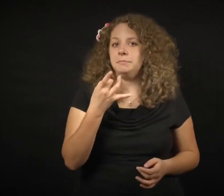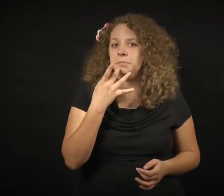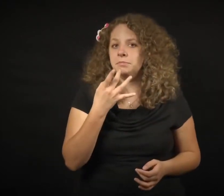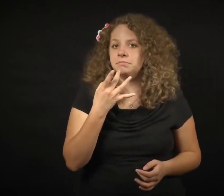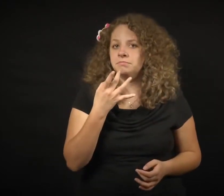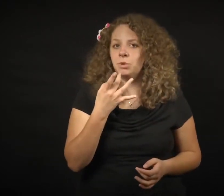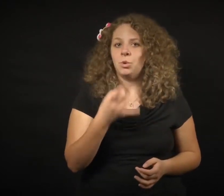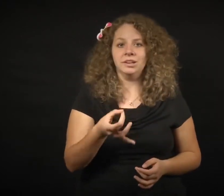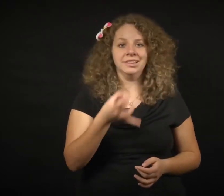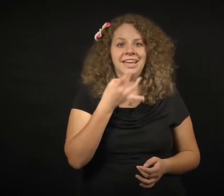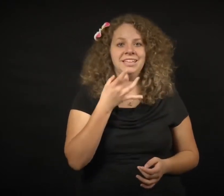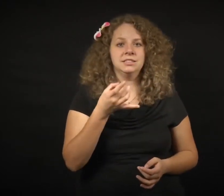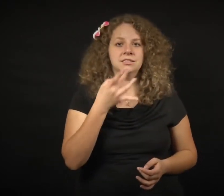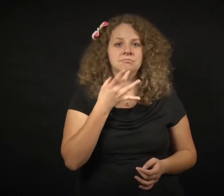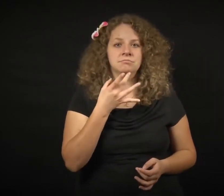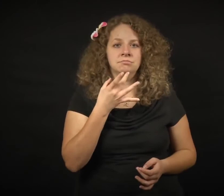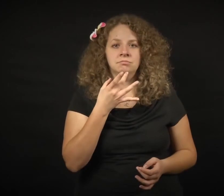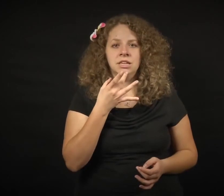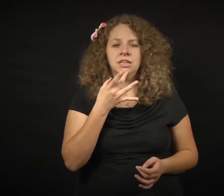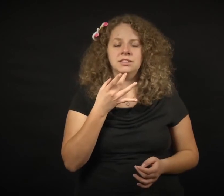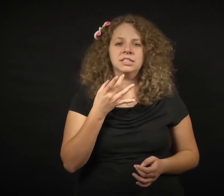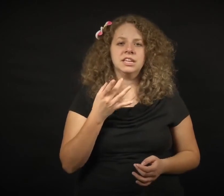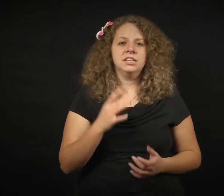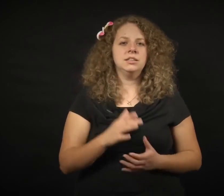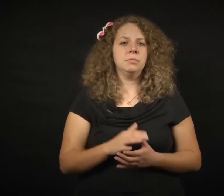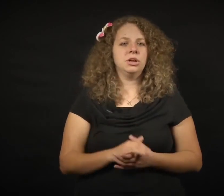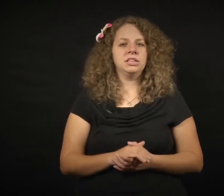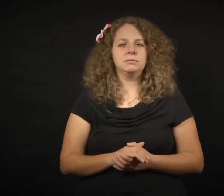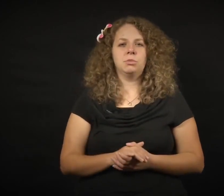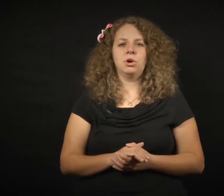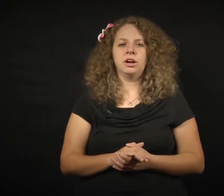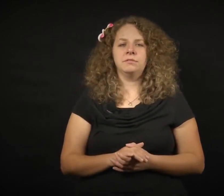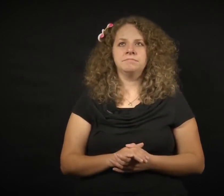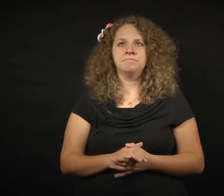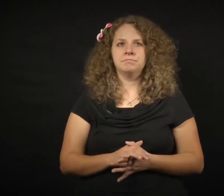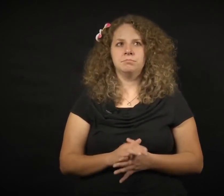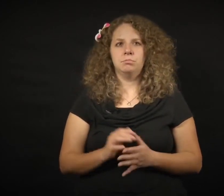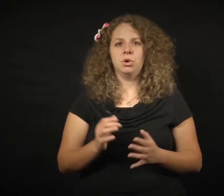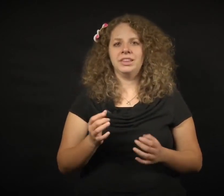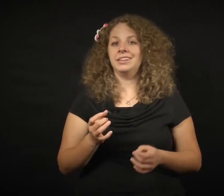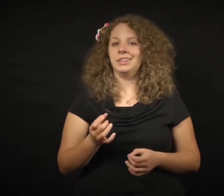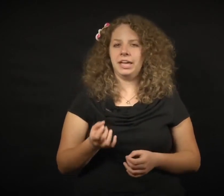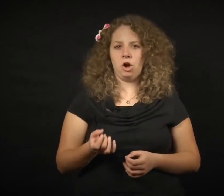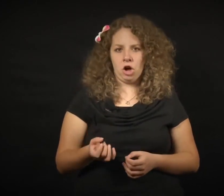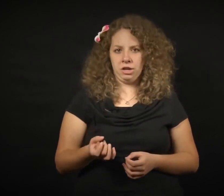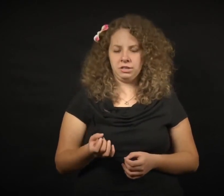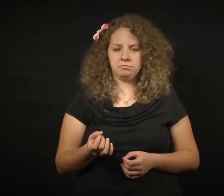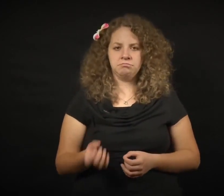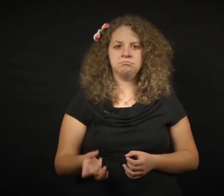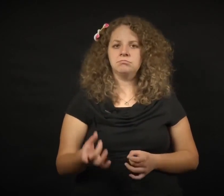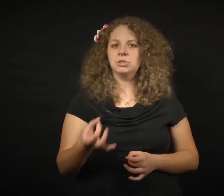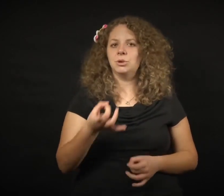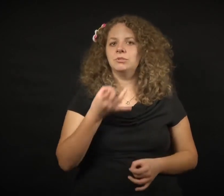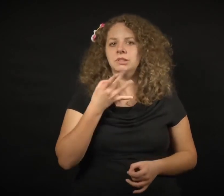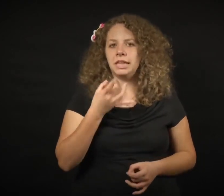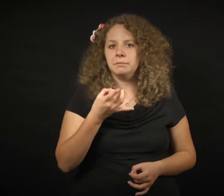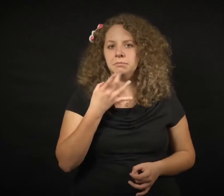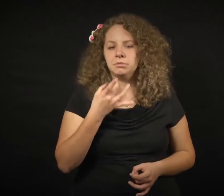Lamp or light. The sign in the book is more like light on. So lamp